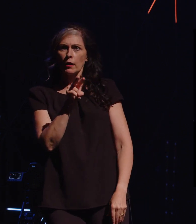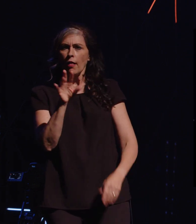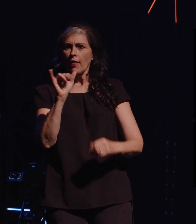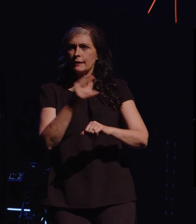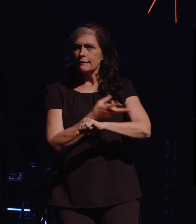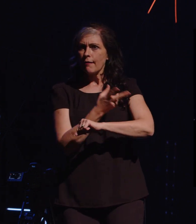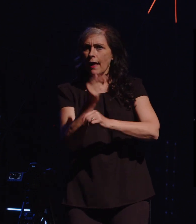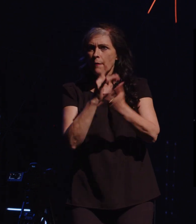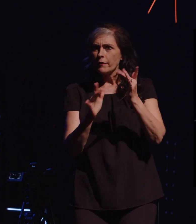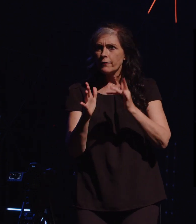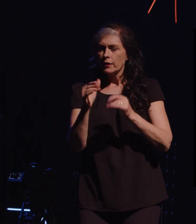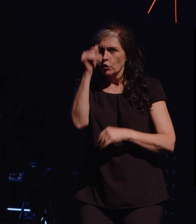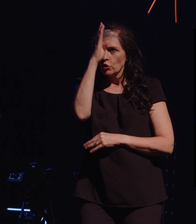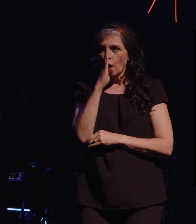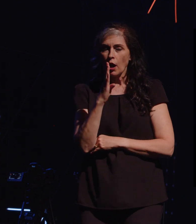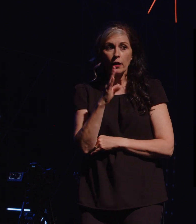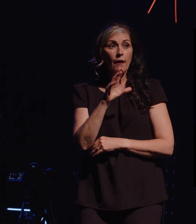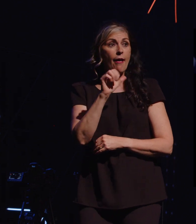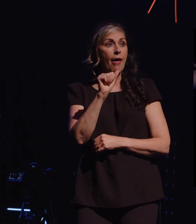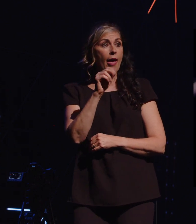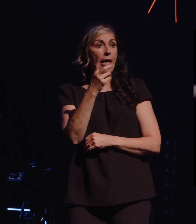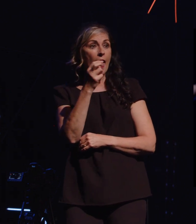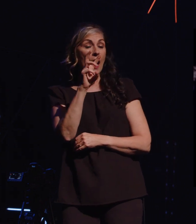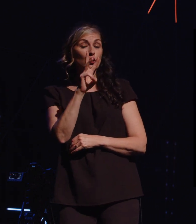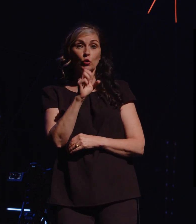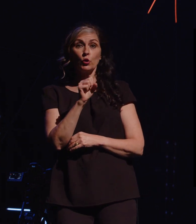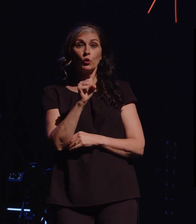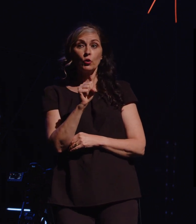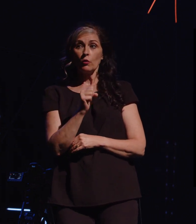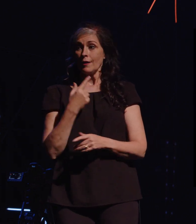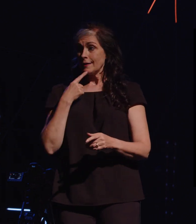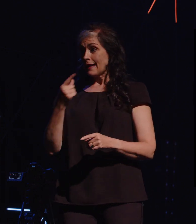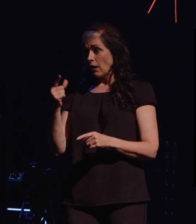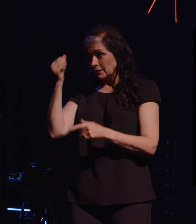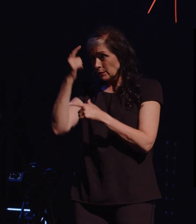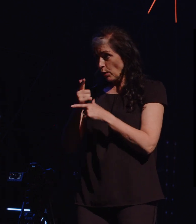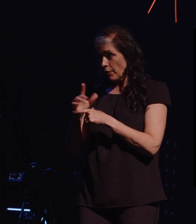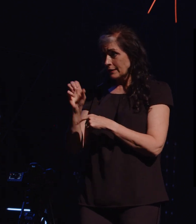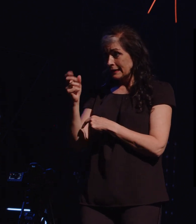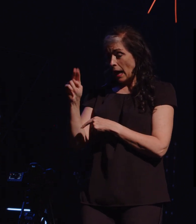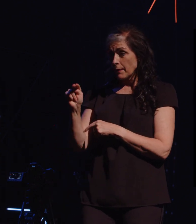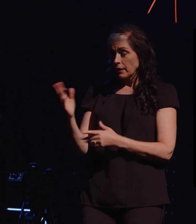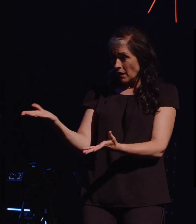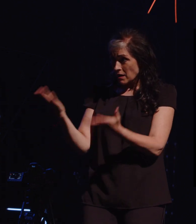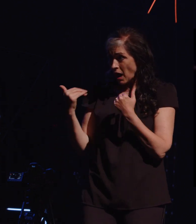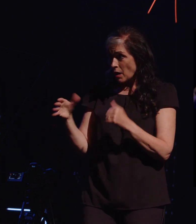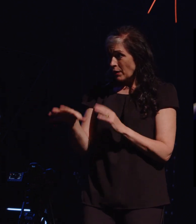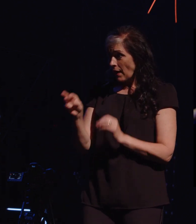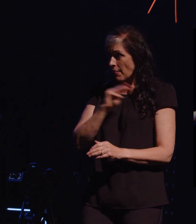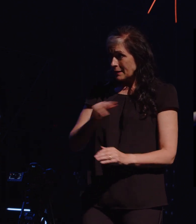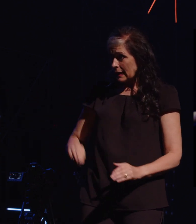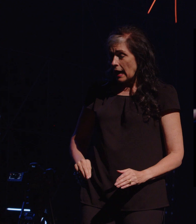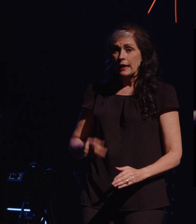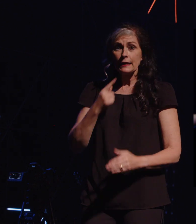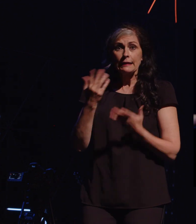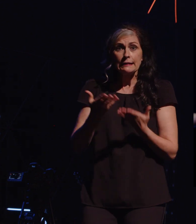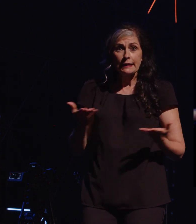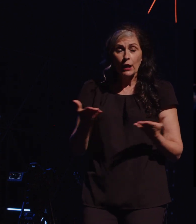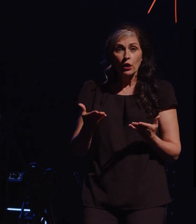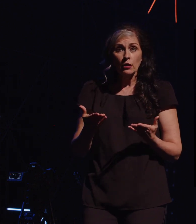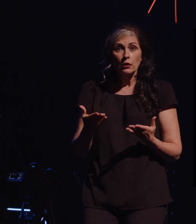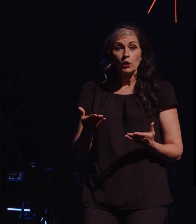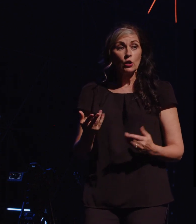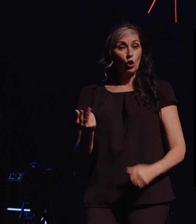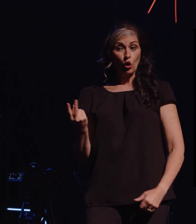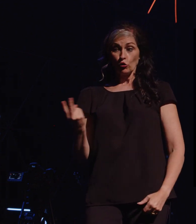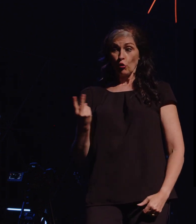of God. And what does Andrew do? Andrew runs and tells his brother Simon, Simon, we found the Messiah. He's here. So what